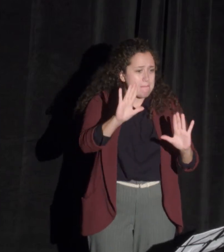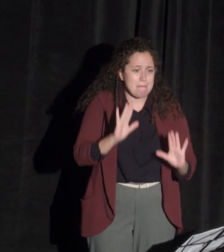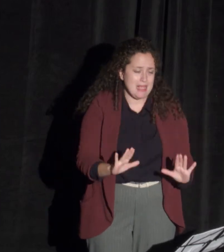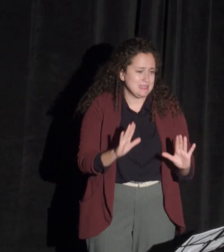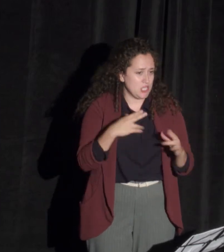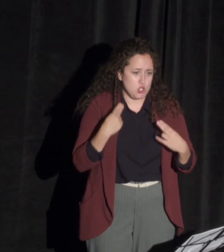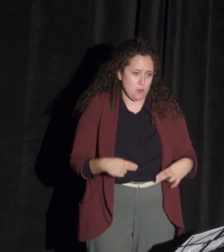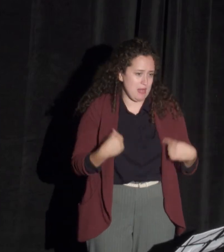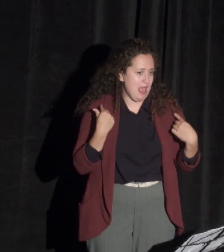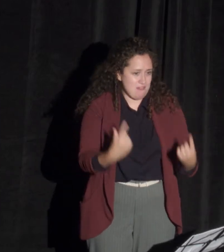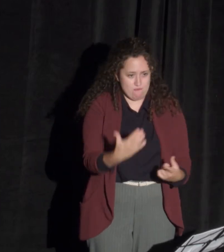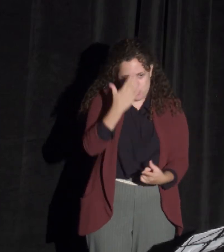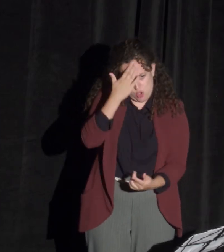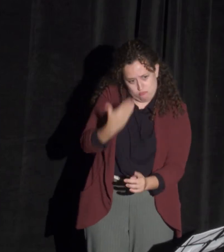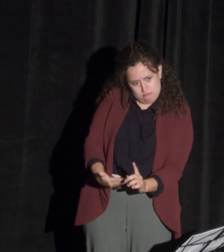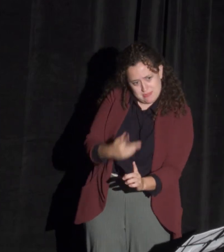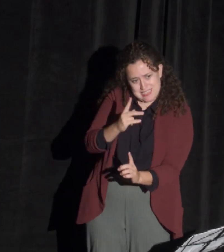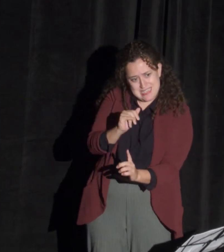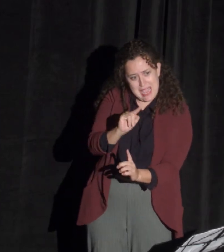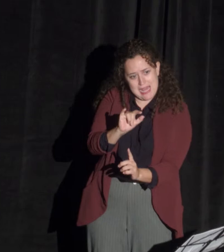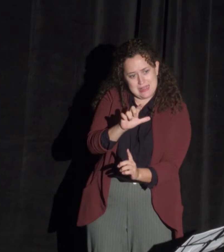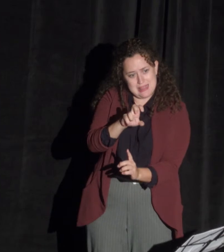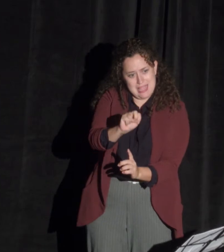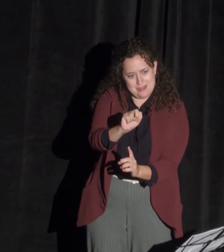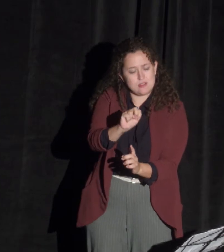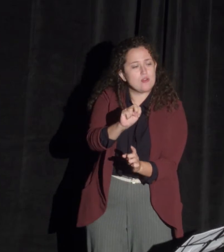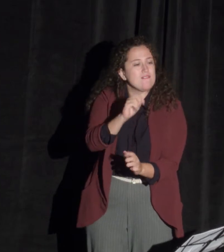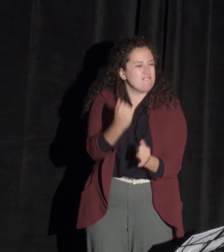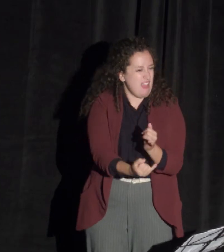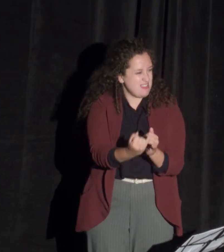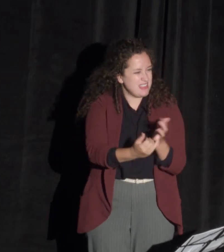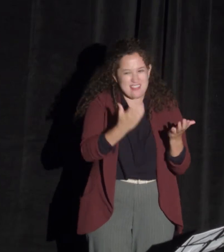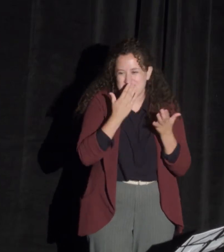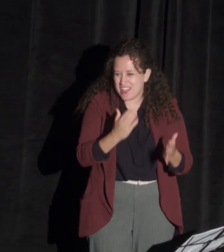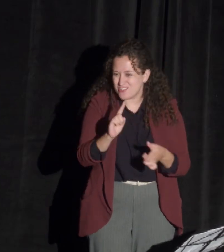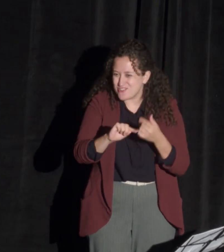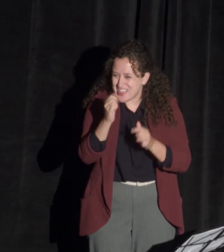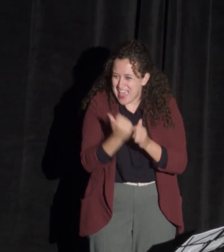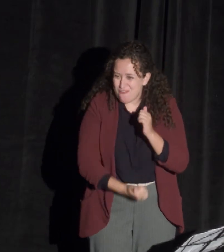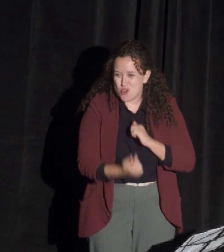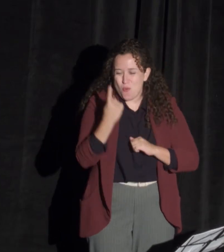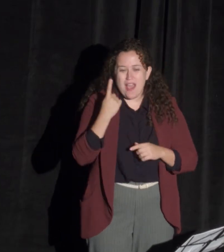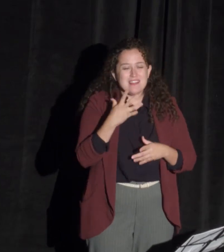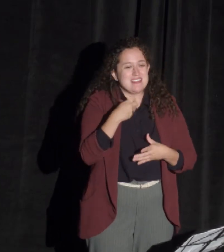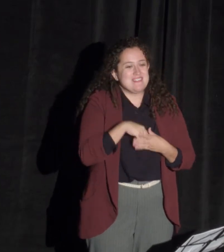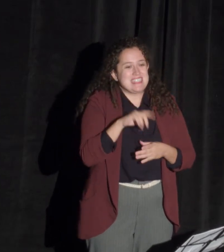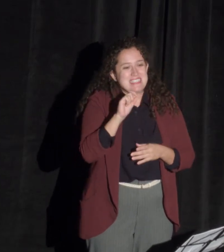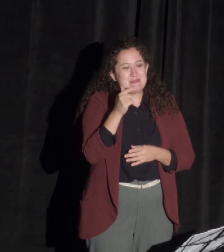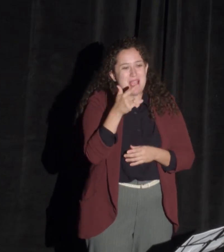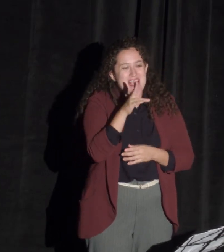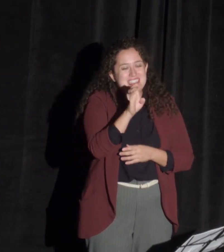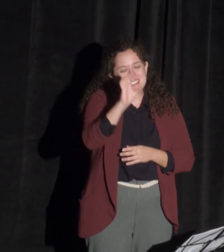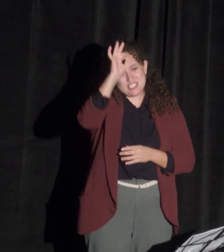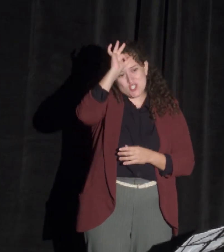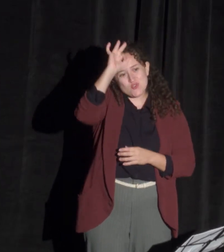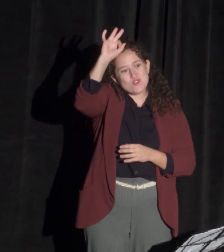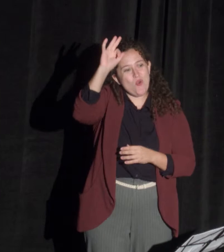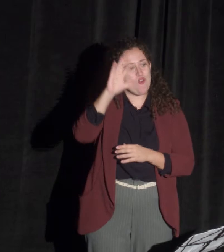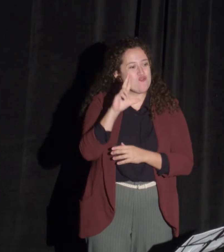known. And finally, a thank you to every single member of the Space Unicorn Ranger Corps. We make Uncanny Magazine for all of you, you magnificent